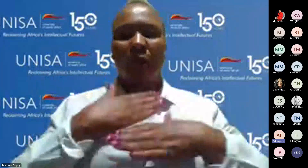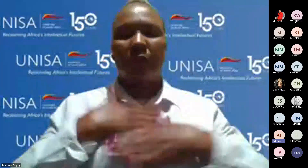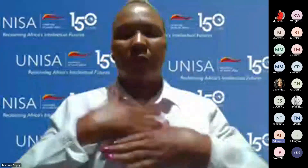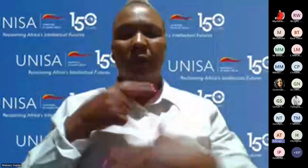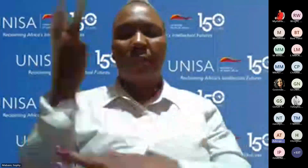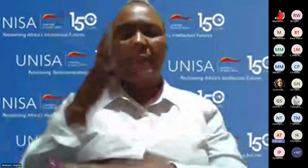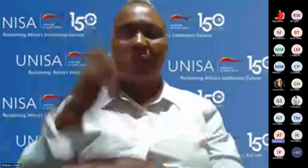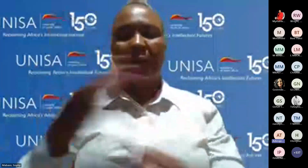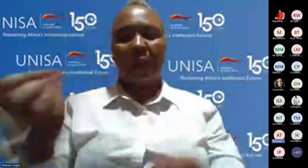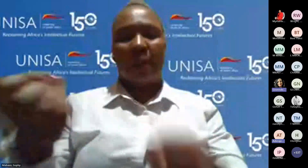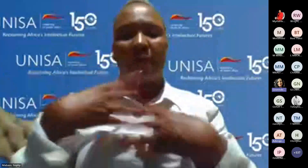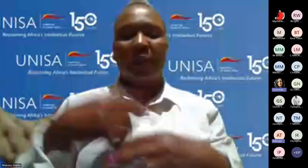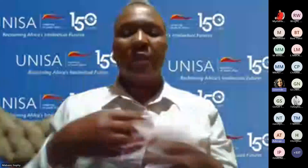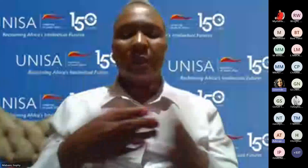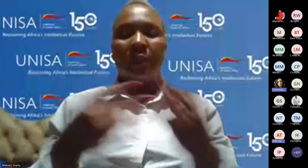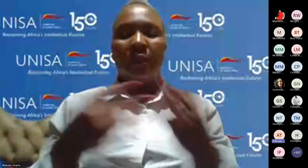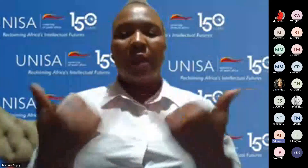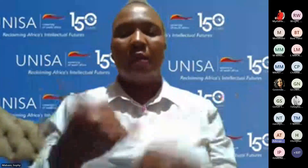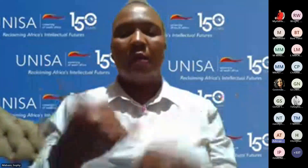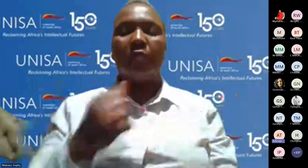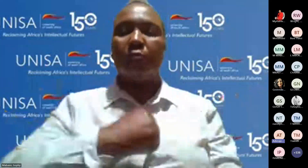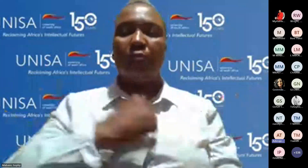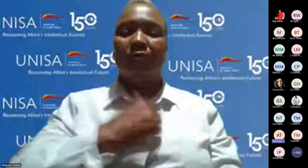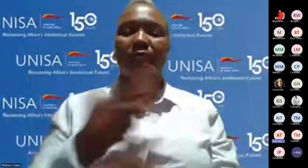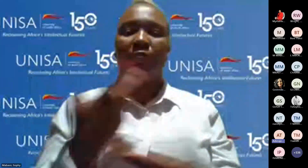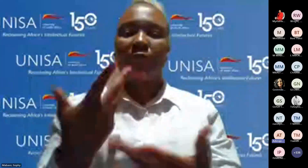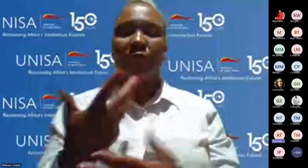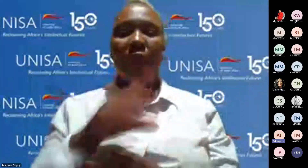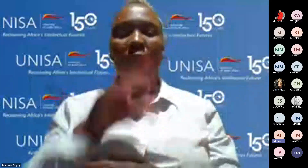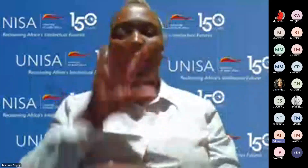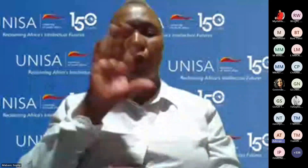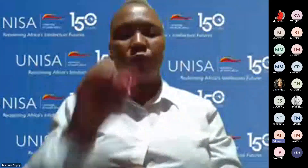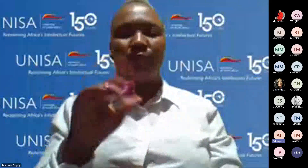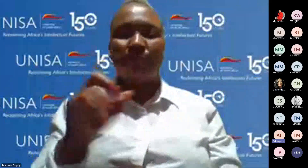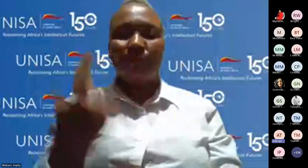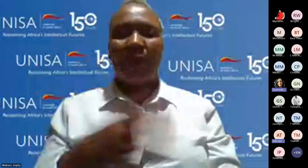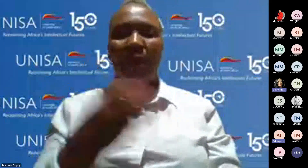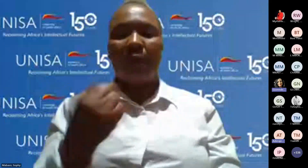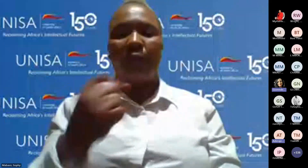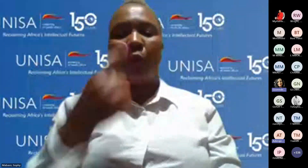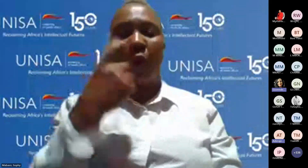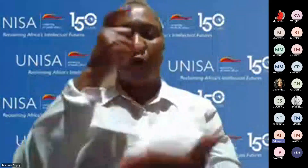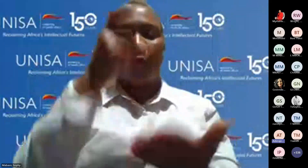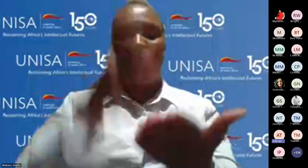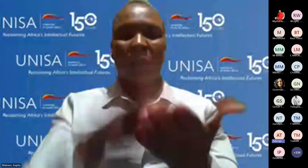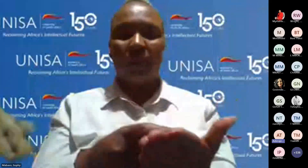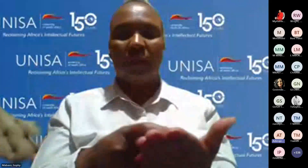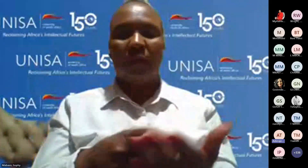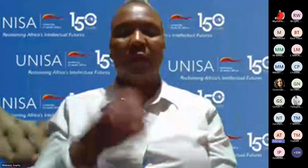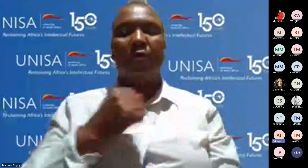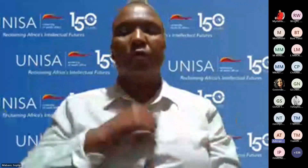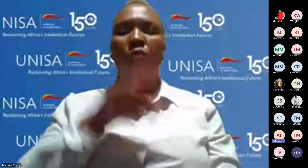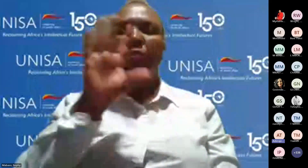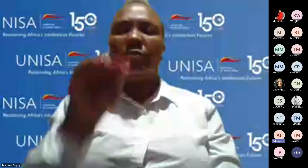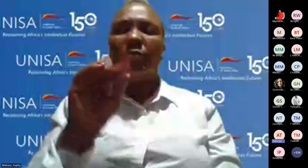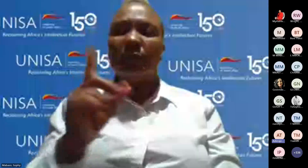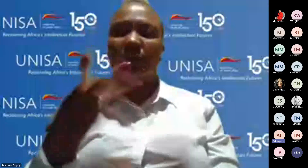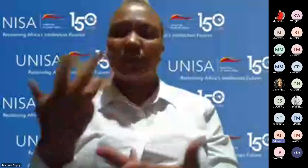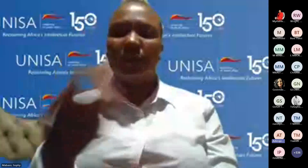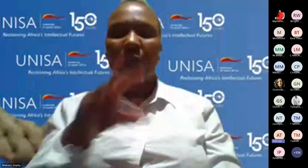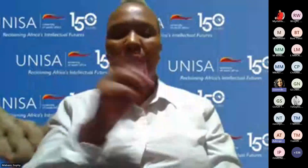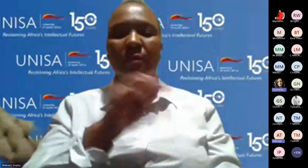presentations given so far. I have a question and I have one comment. My question is regarding